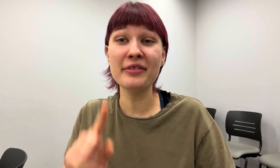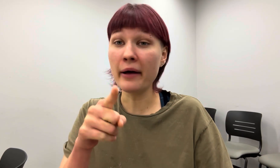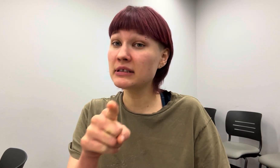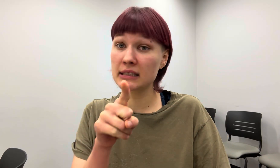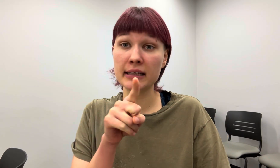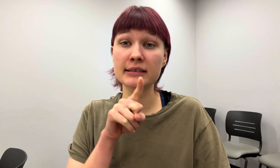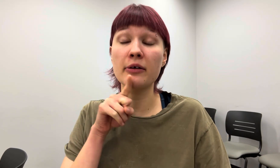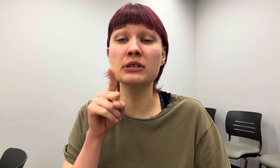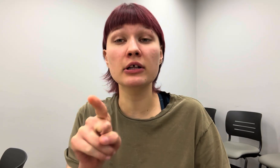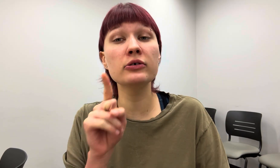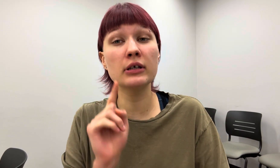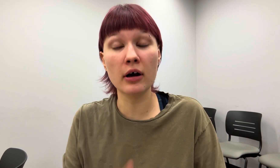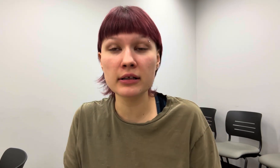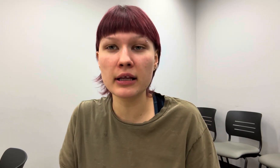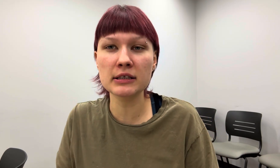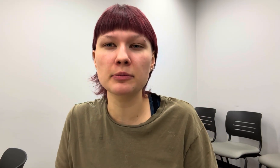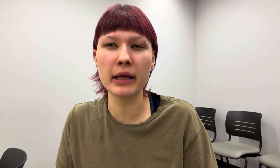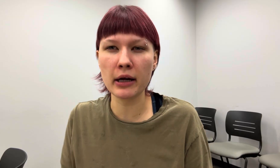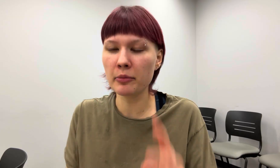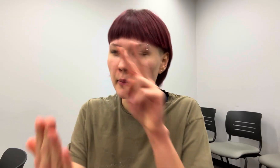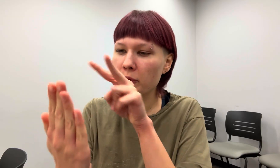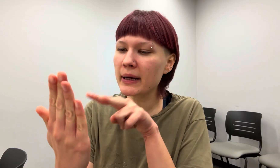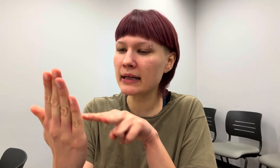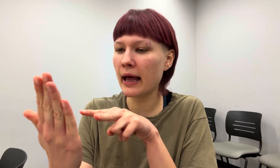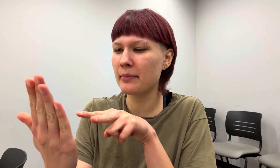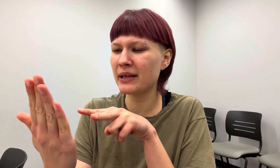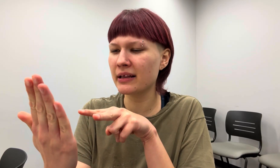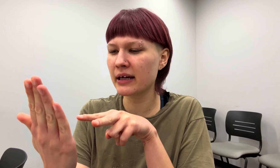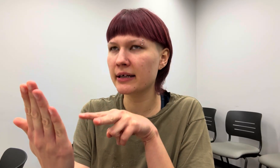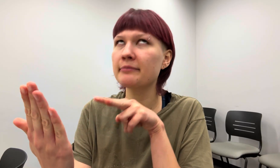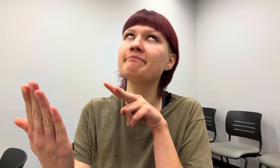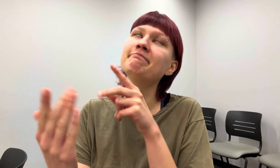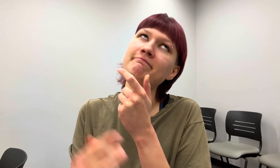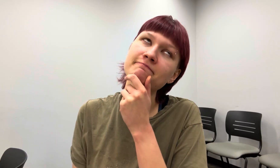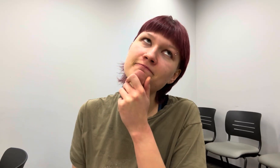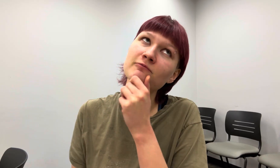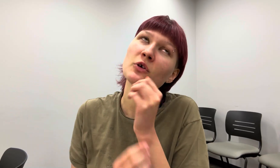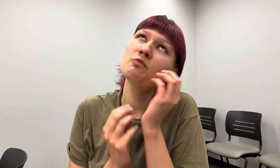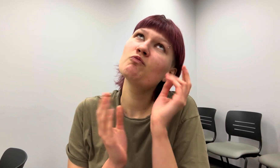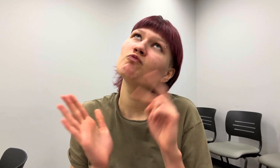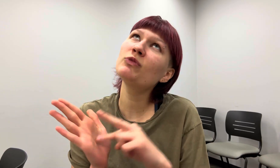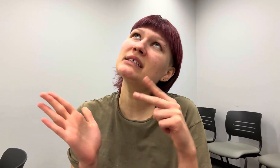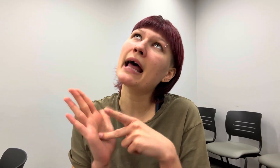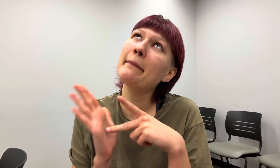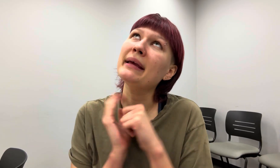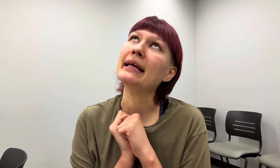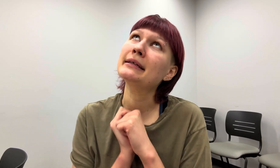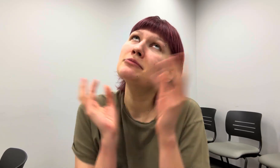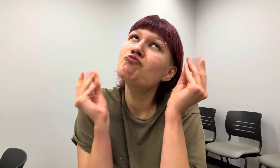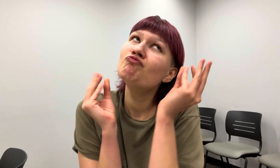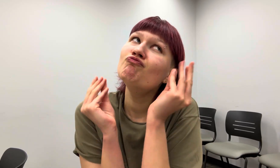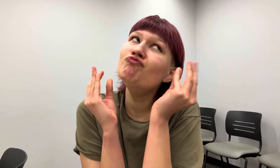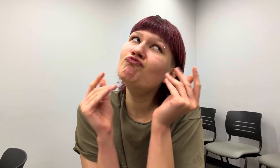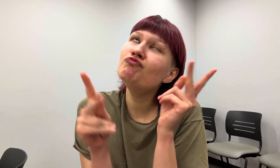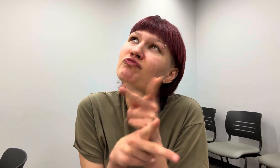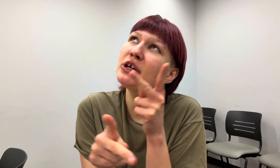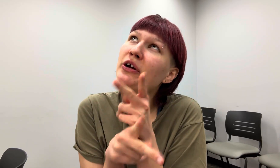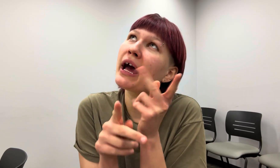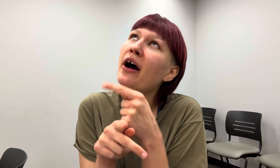That was a sentence that was included on the lesson plan. I remember reading that and being like, what does that mean? Figure it out.